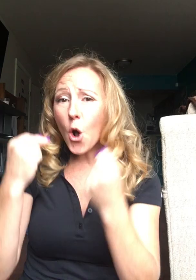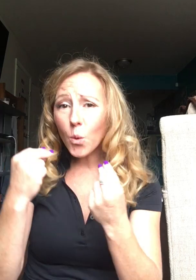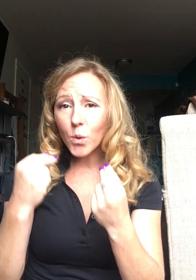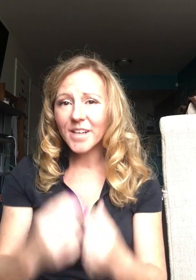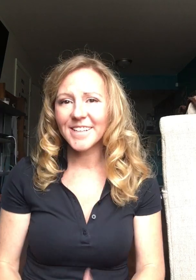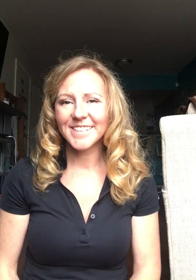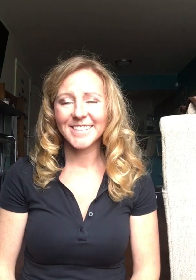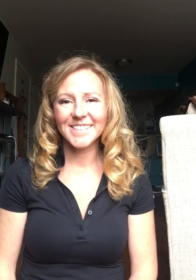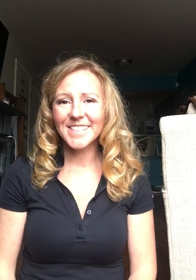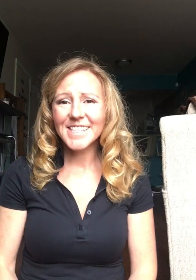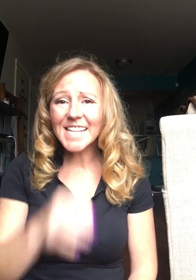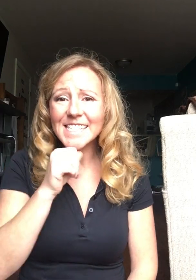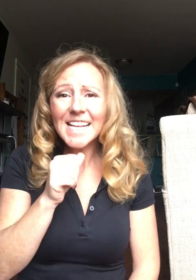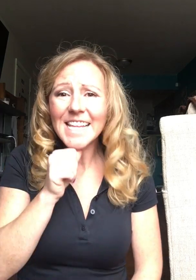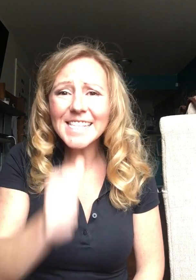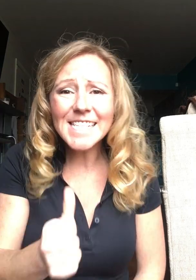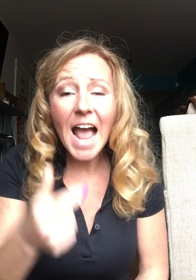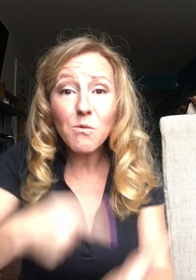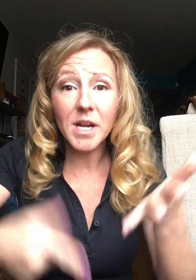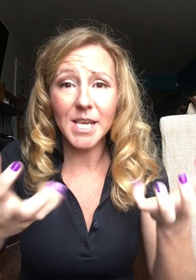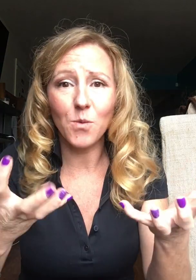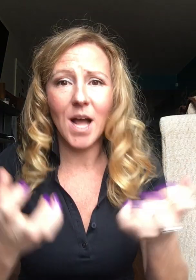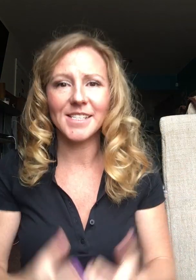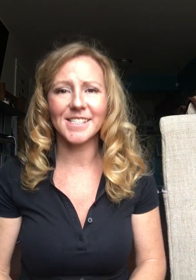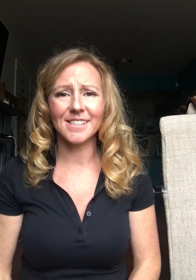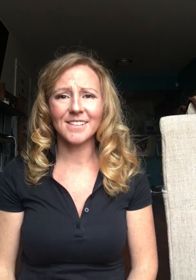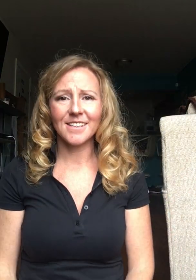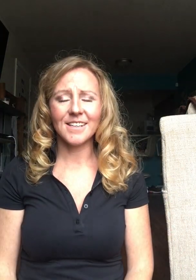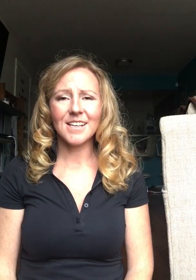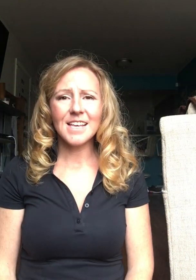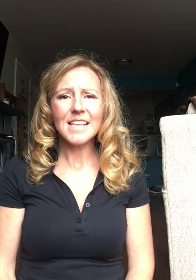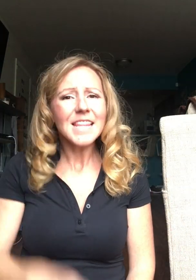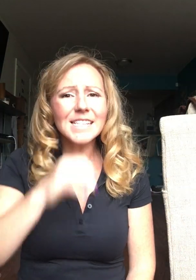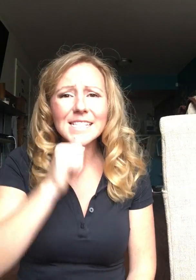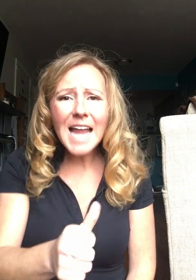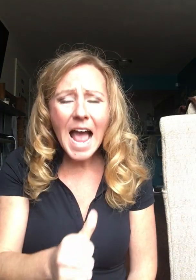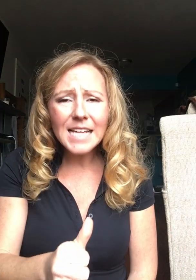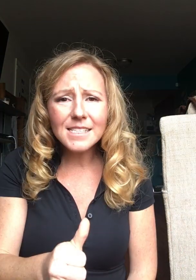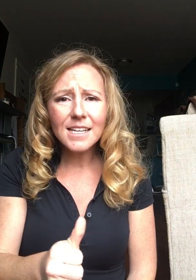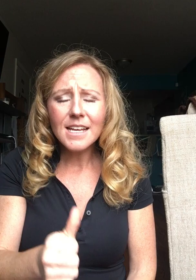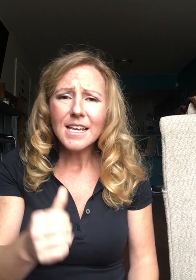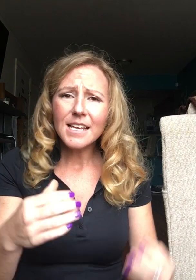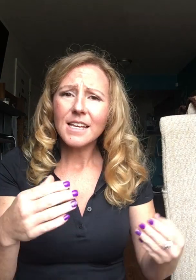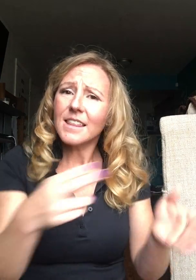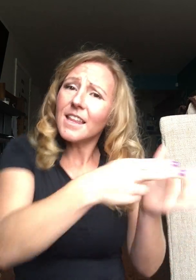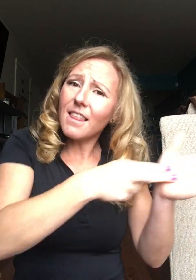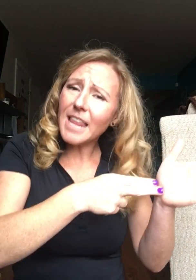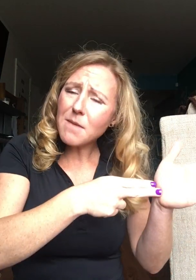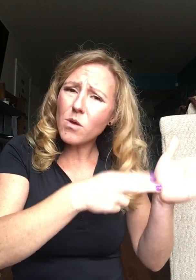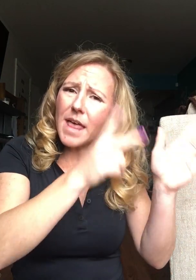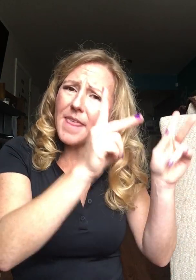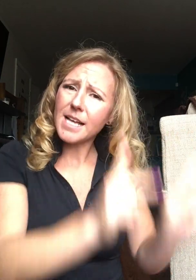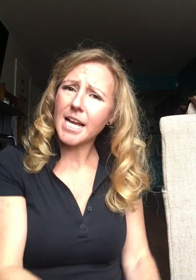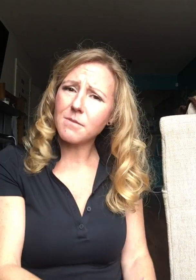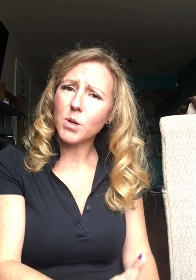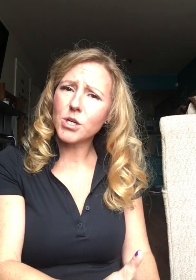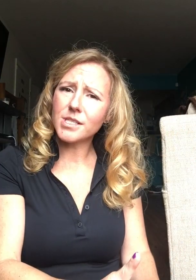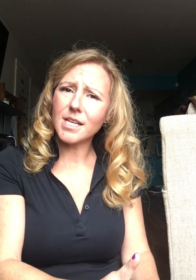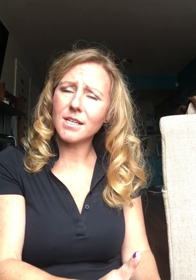no. That's not what he wants. That's not a label that that kind of person